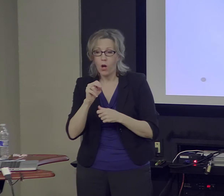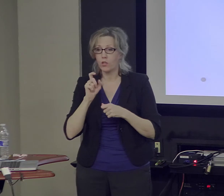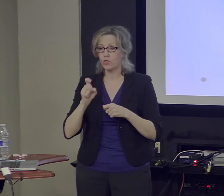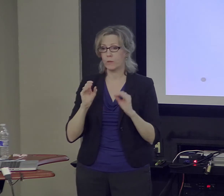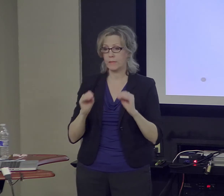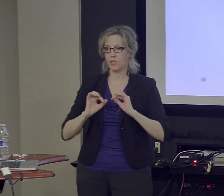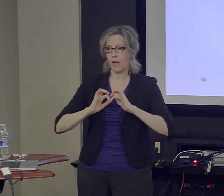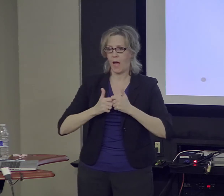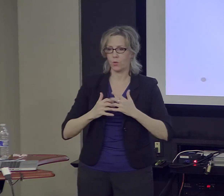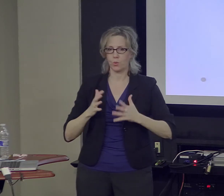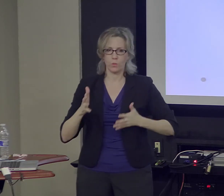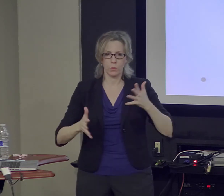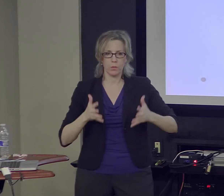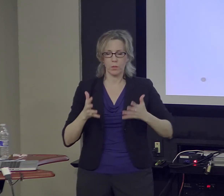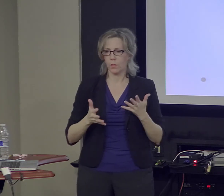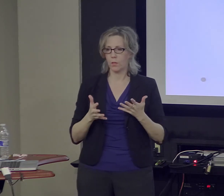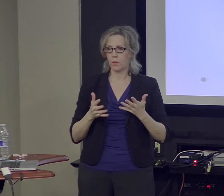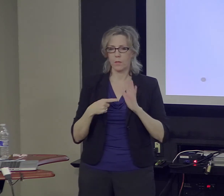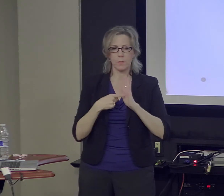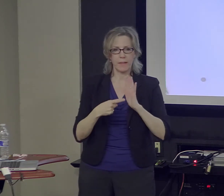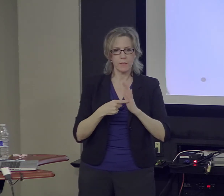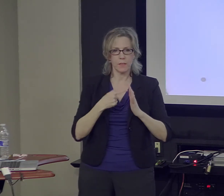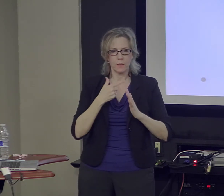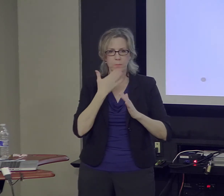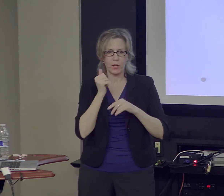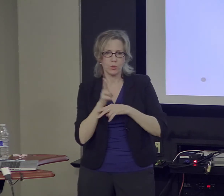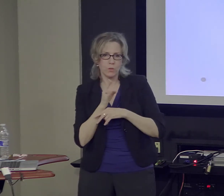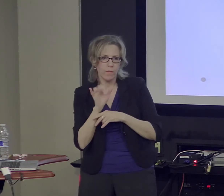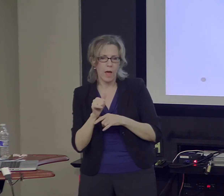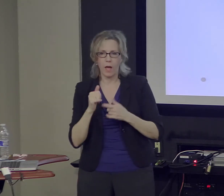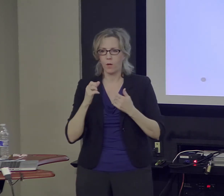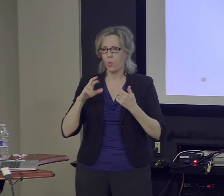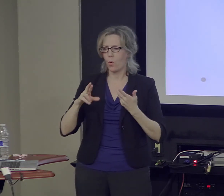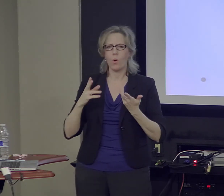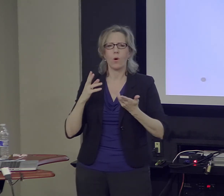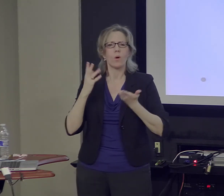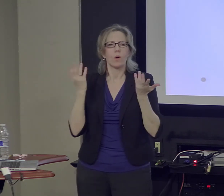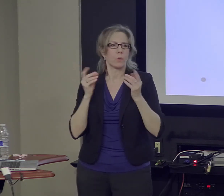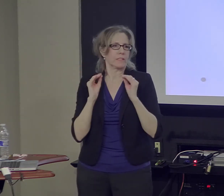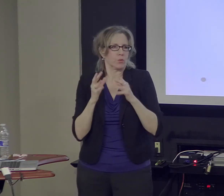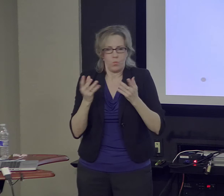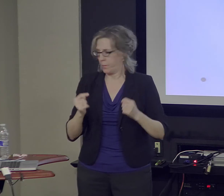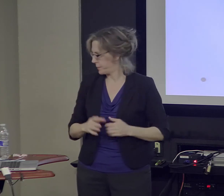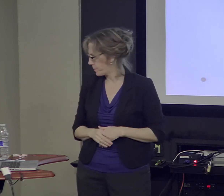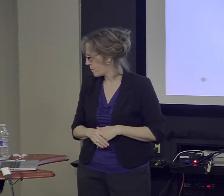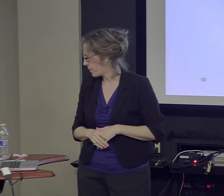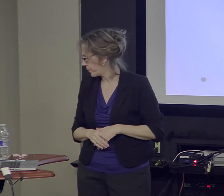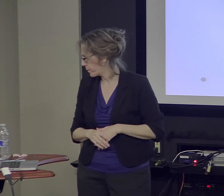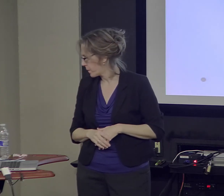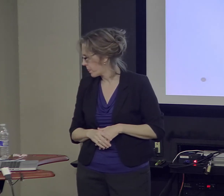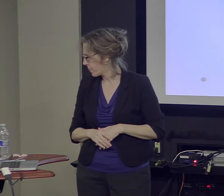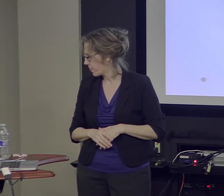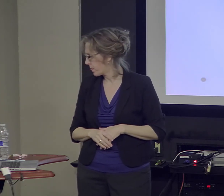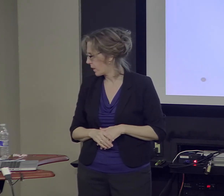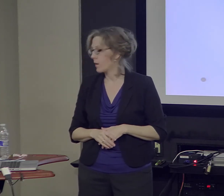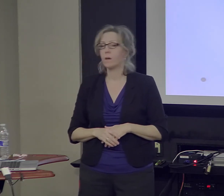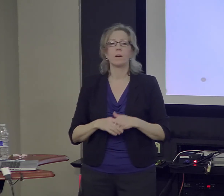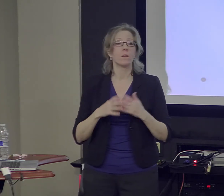Do we teach lexicon? Do we teach gesture? Do we teach depiction? That is yet to